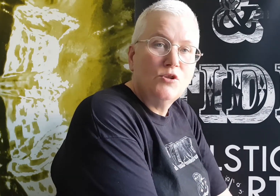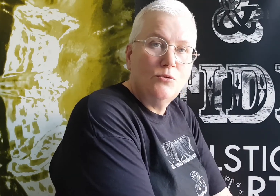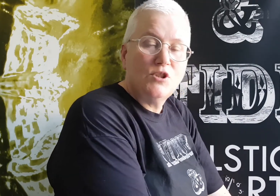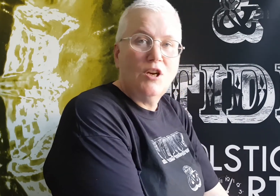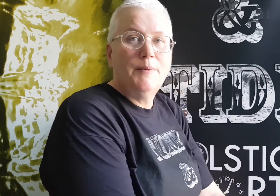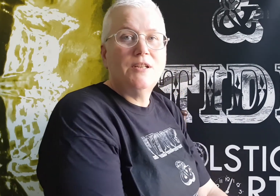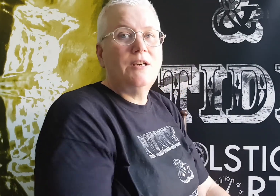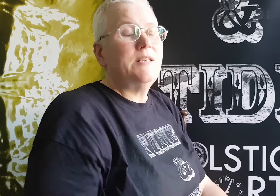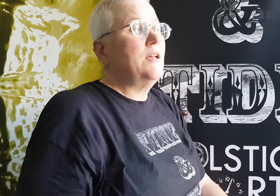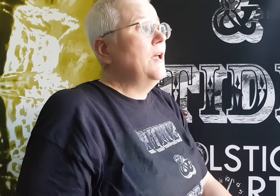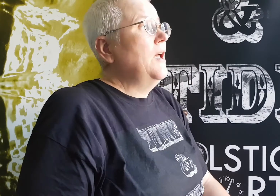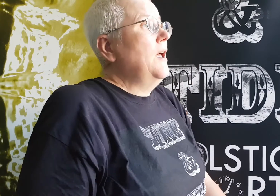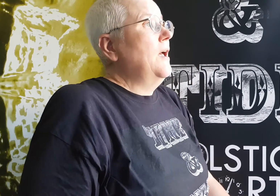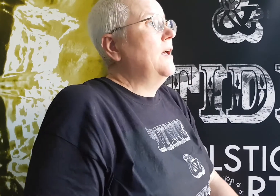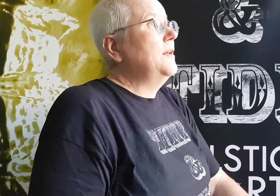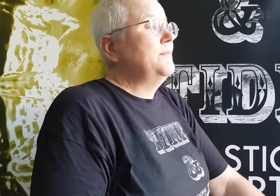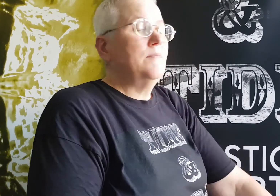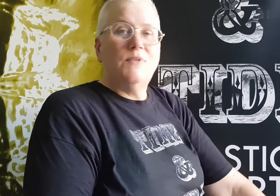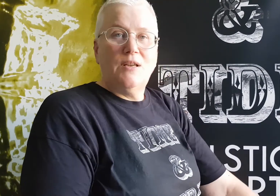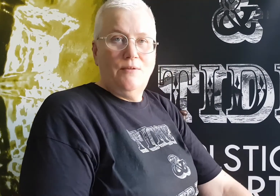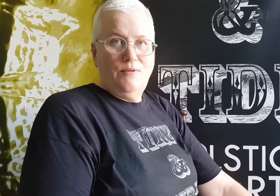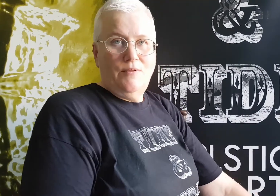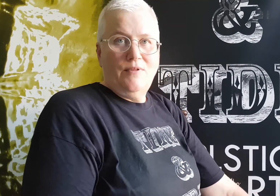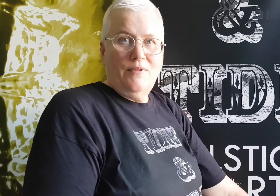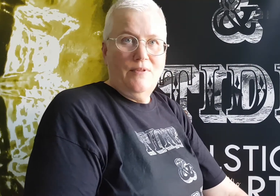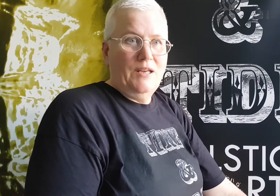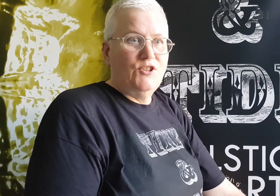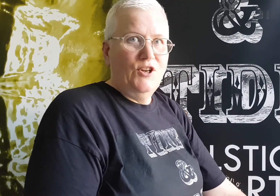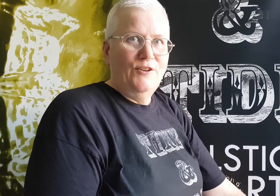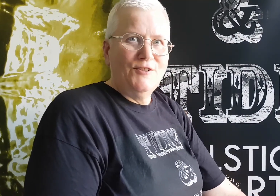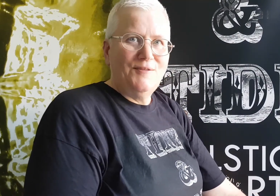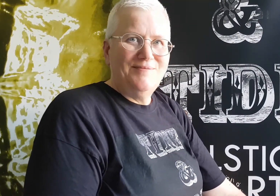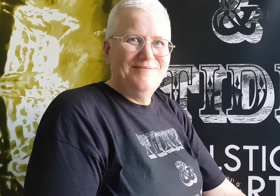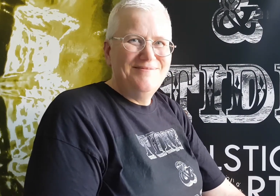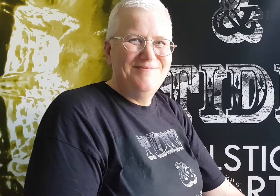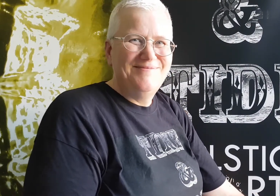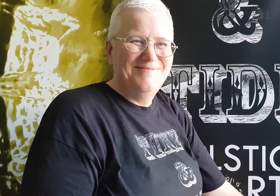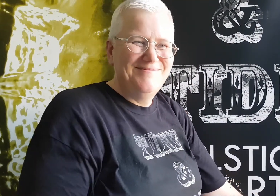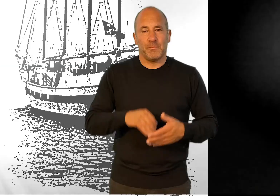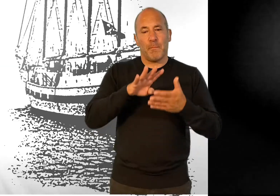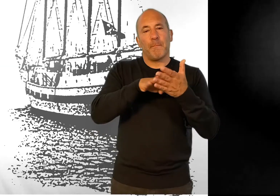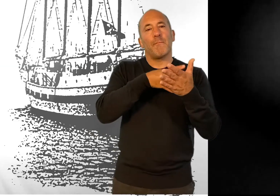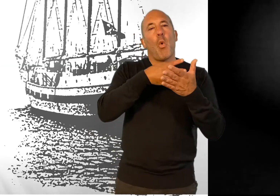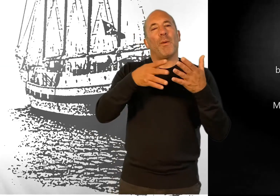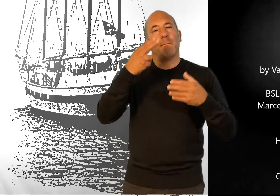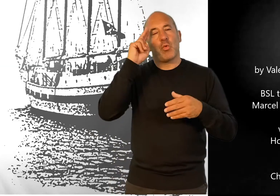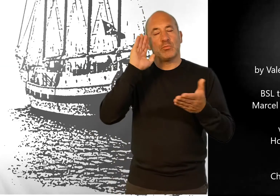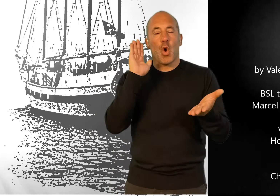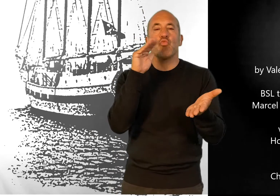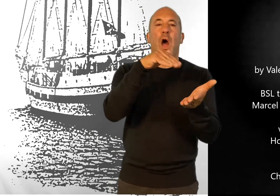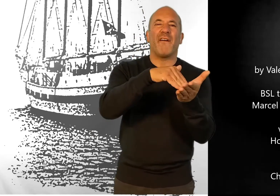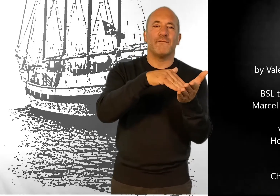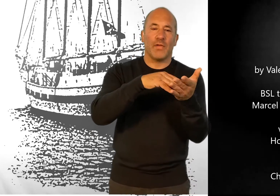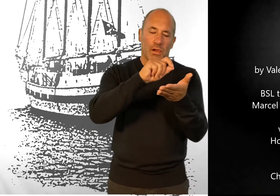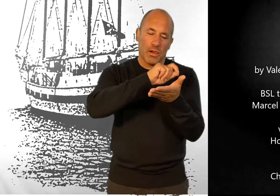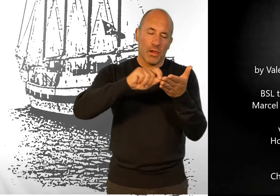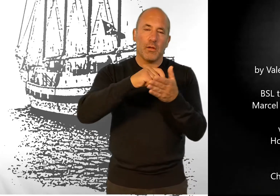Shorts Time and Tide. So that's your lot. Arrival, Valerie Bence.